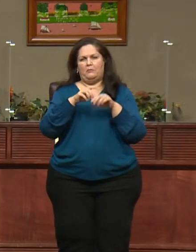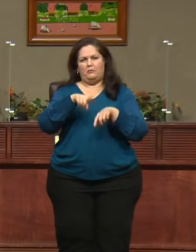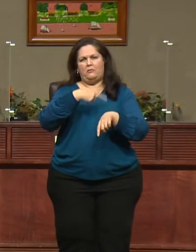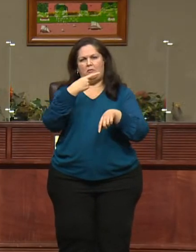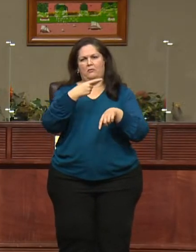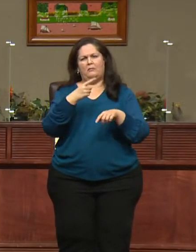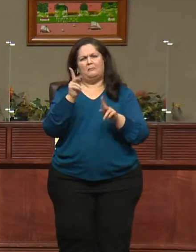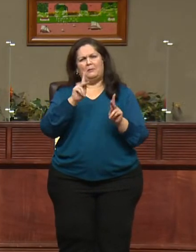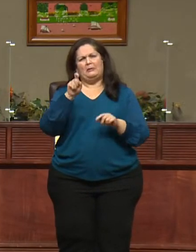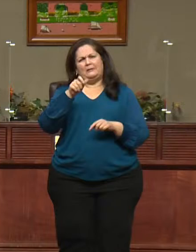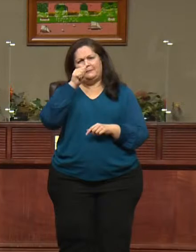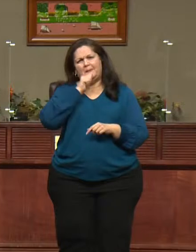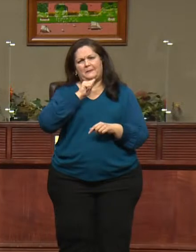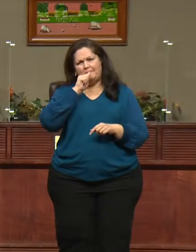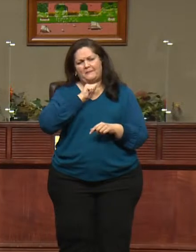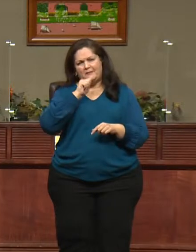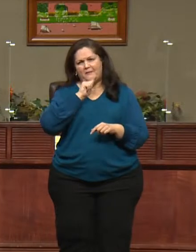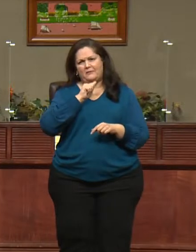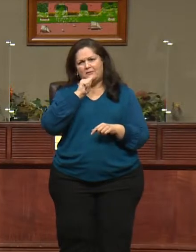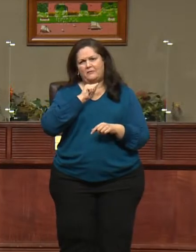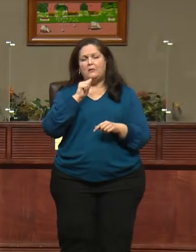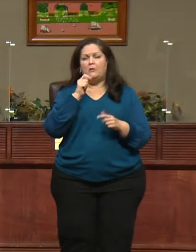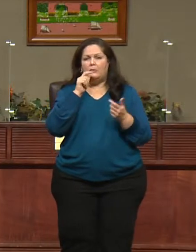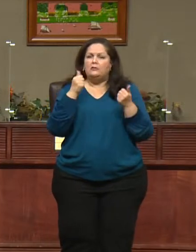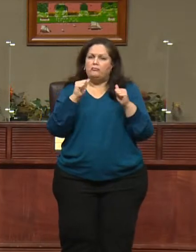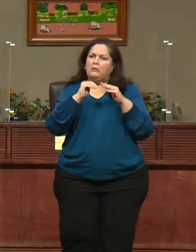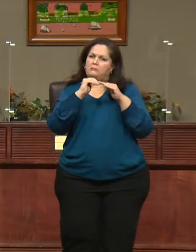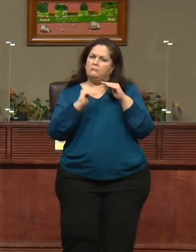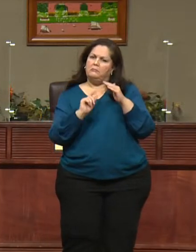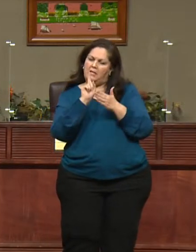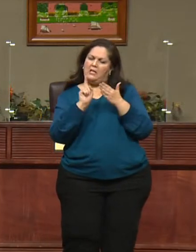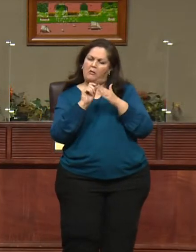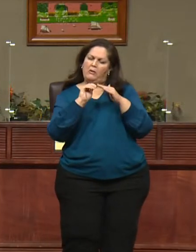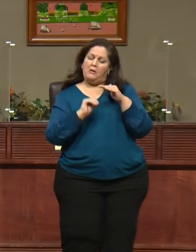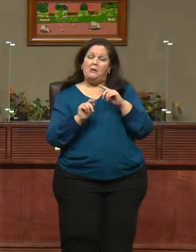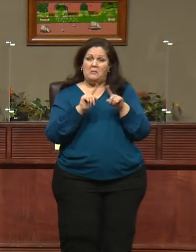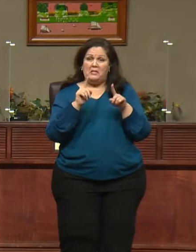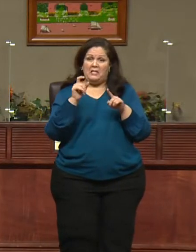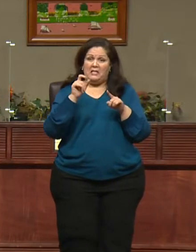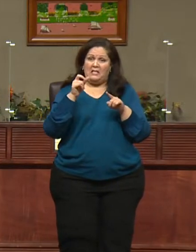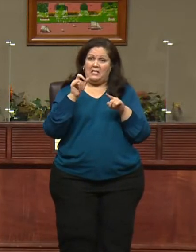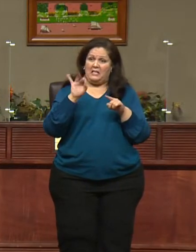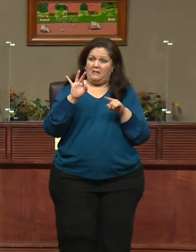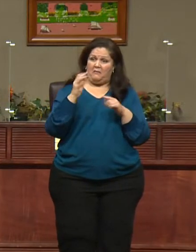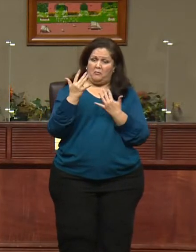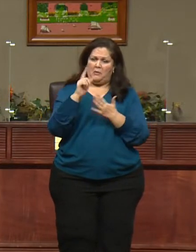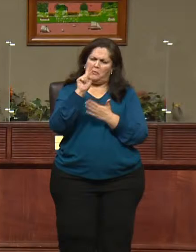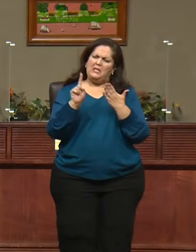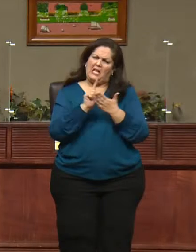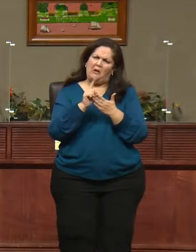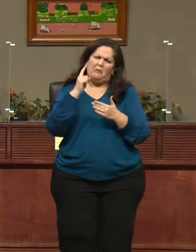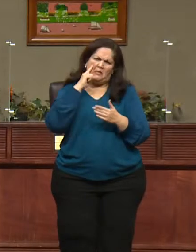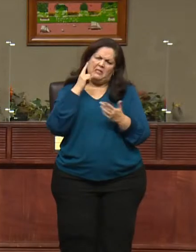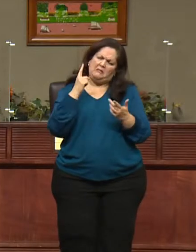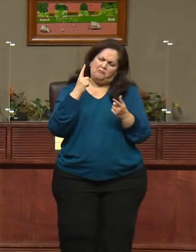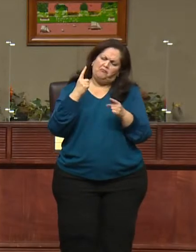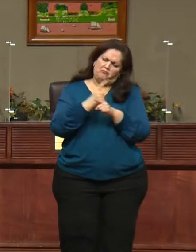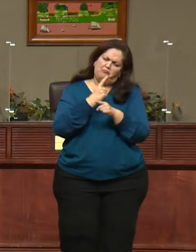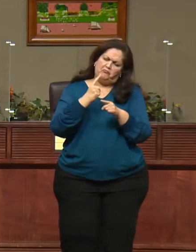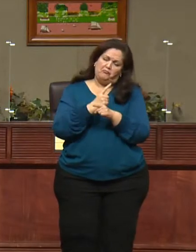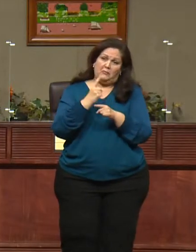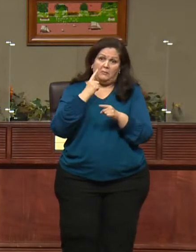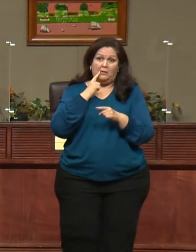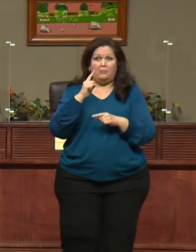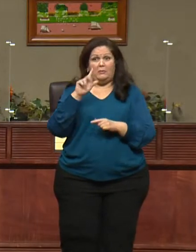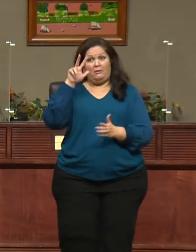We wanted to keep it on an hour, but we think an hour is a decent waiting time for 3,000